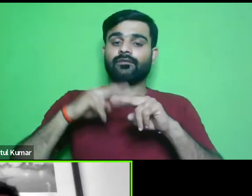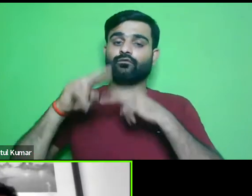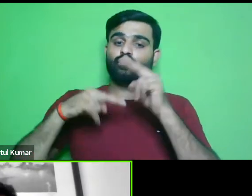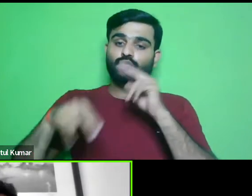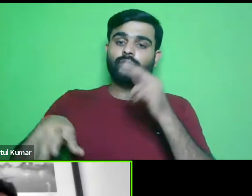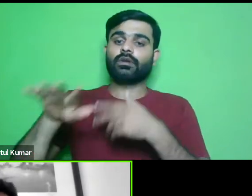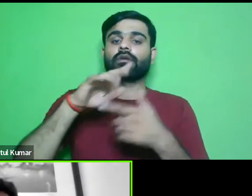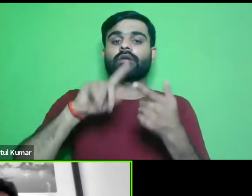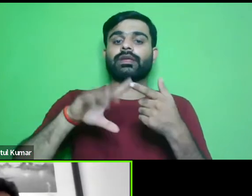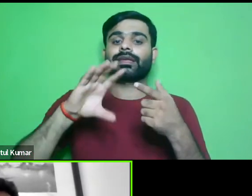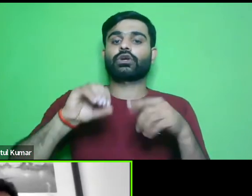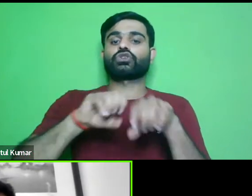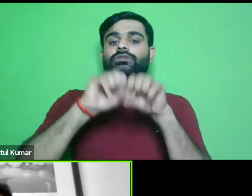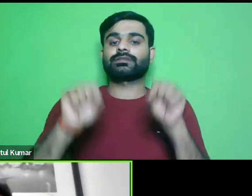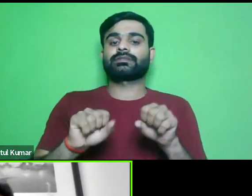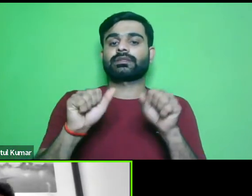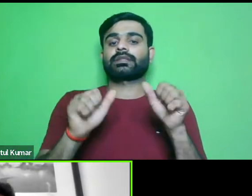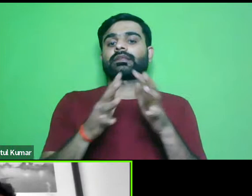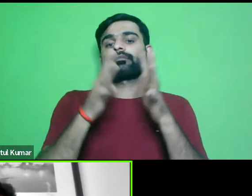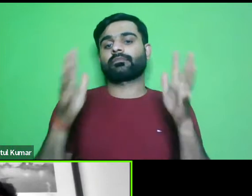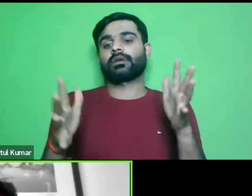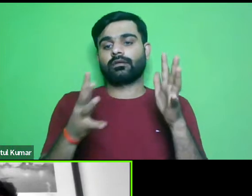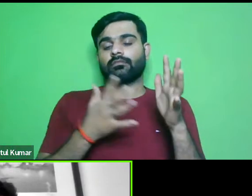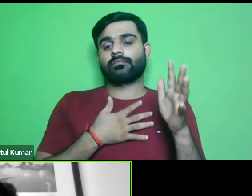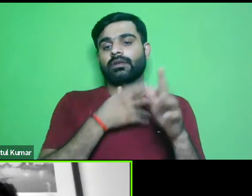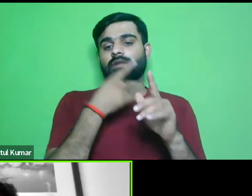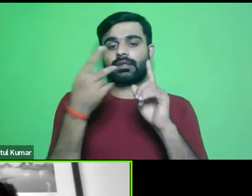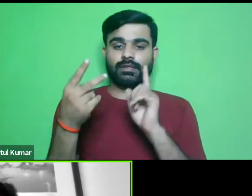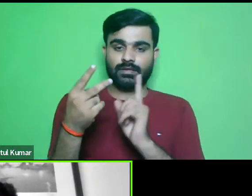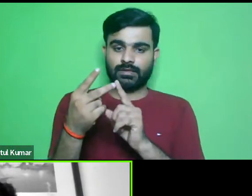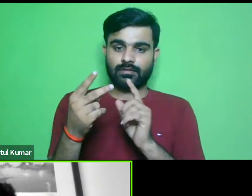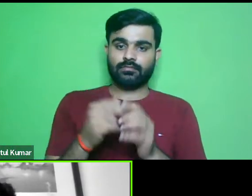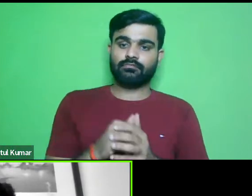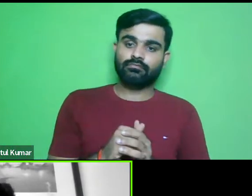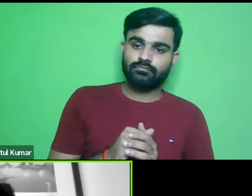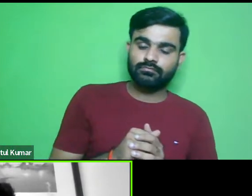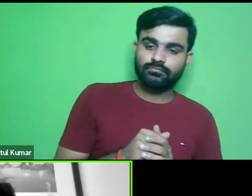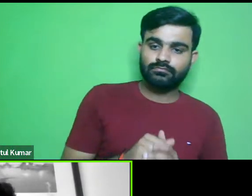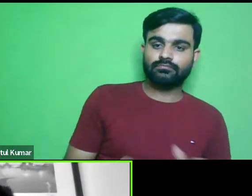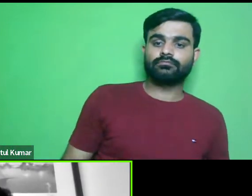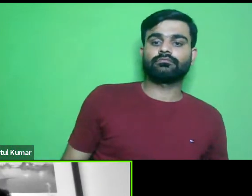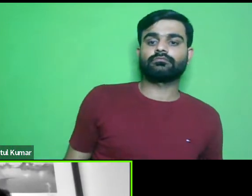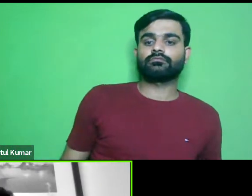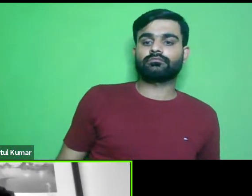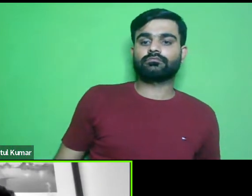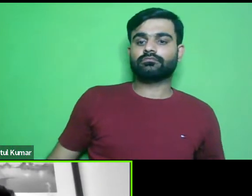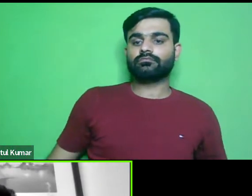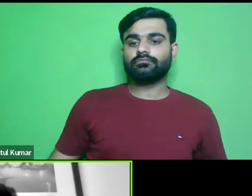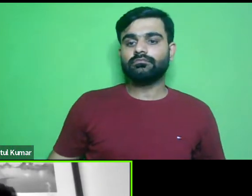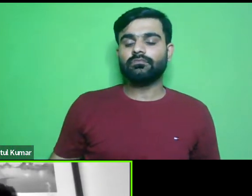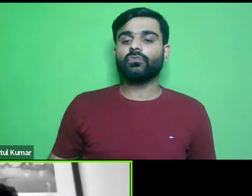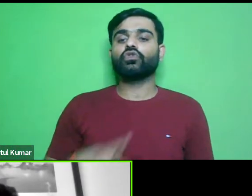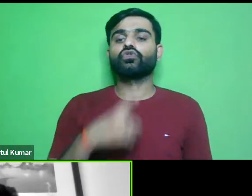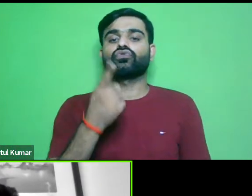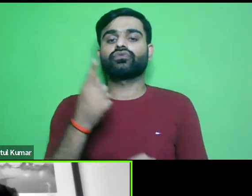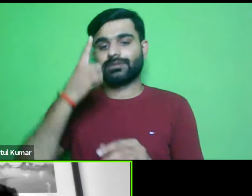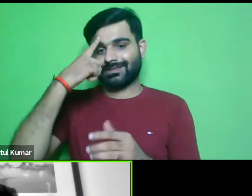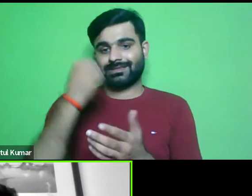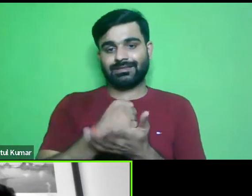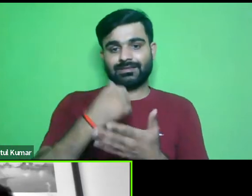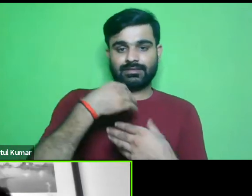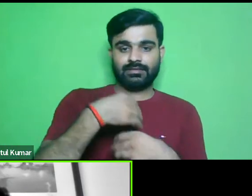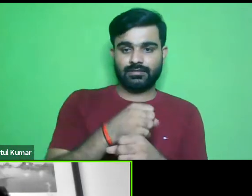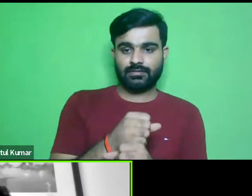the ecosystem at large. And now that leads me to my second point, which is the use of automated decision-making